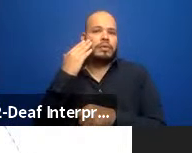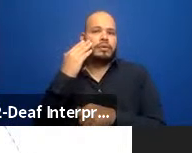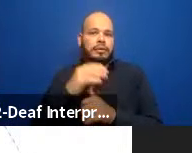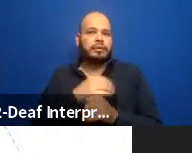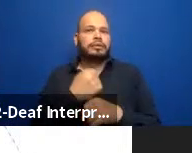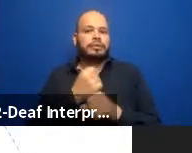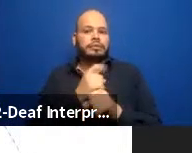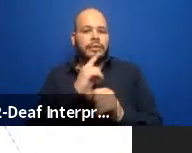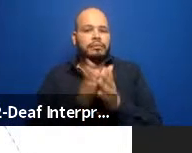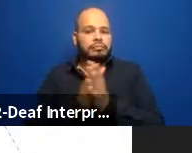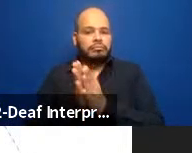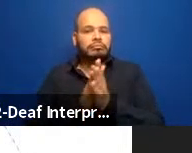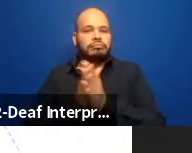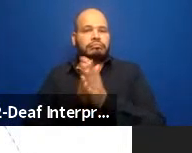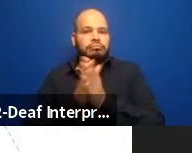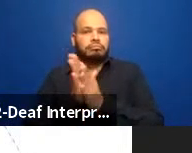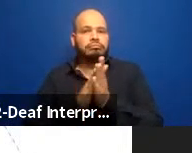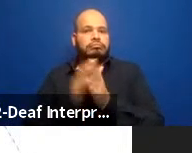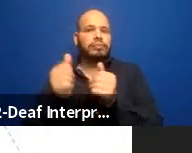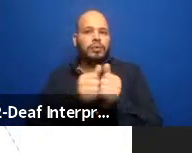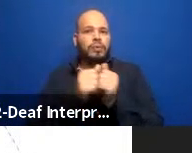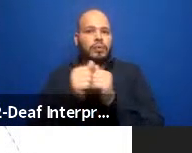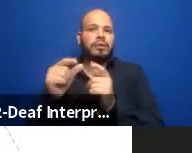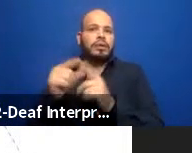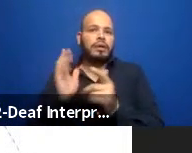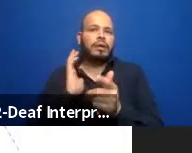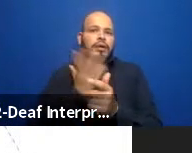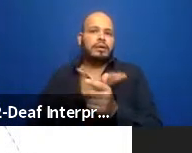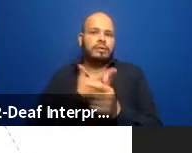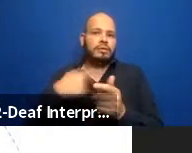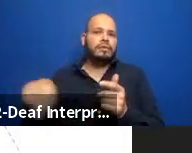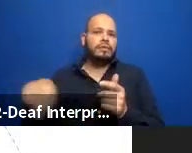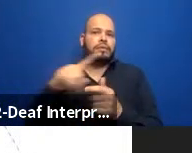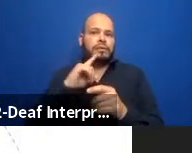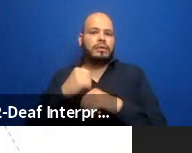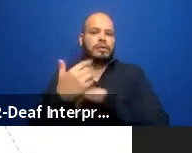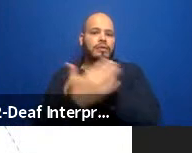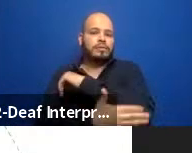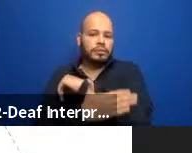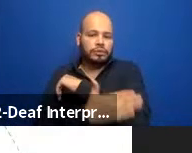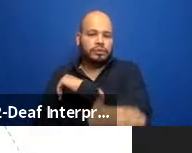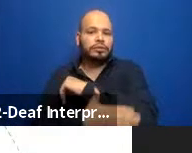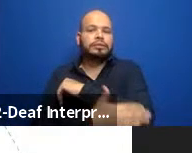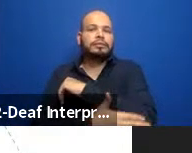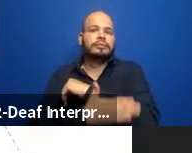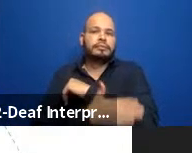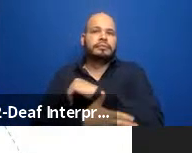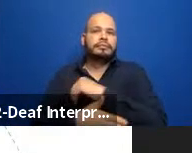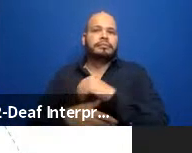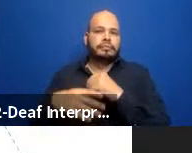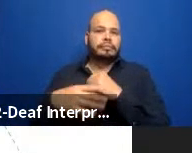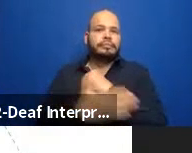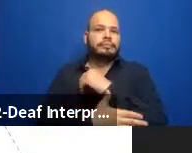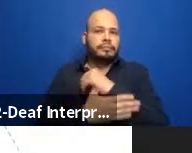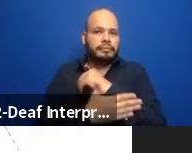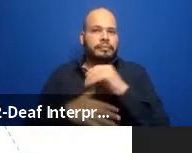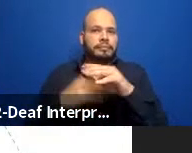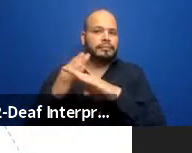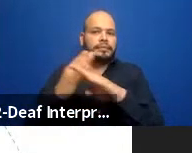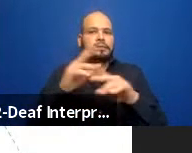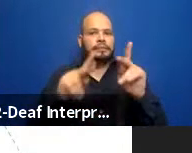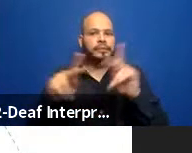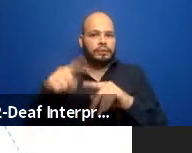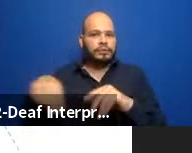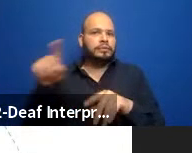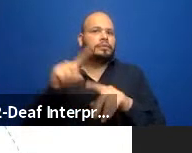who are working to protect their land and people. And so in collaboration with this land acknowledgement, we ask that you also join us